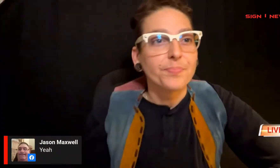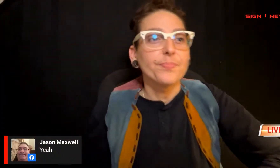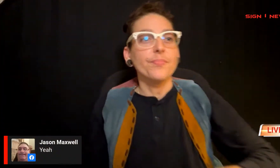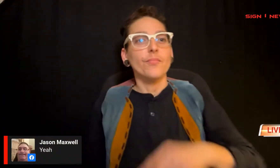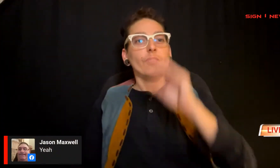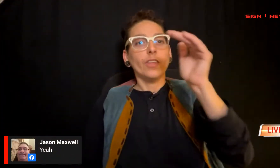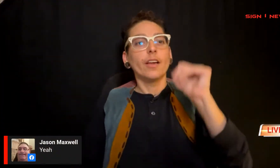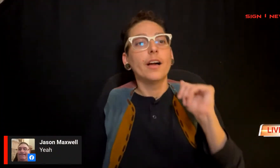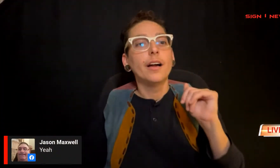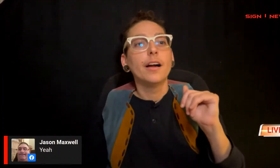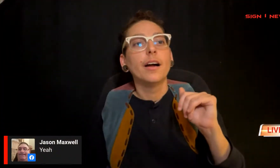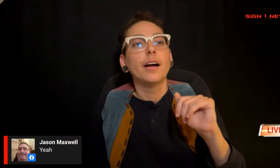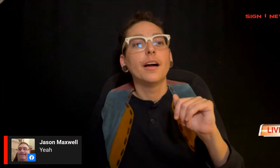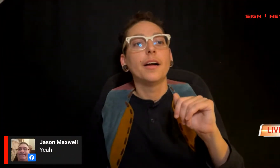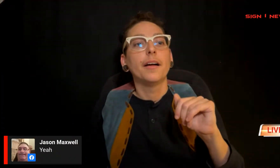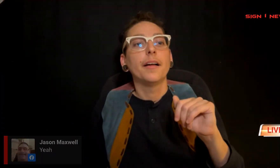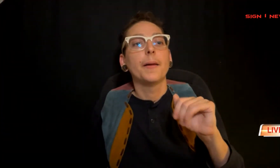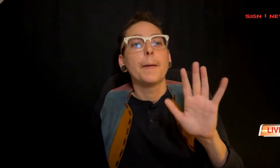Yeah, Jason said, yeah.